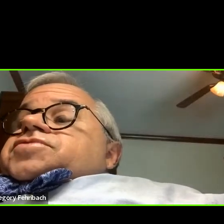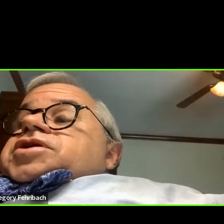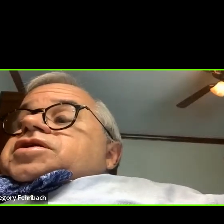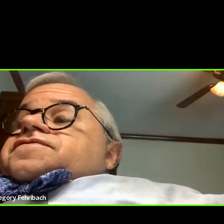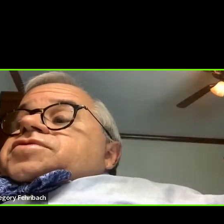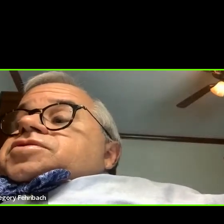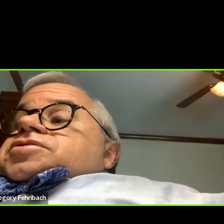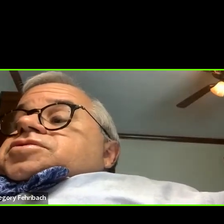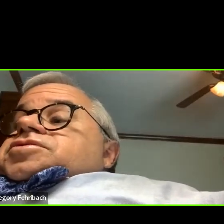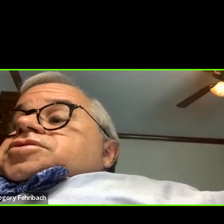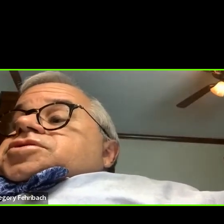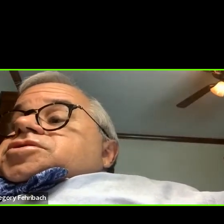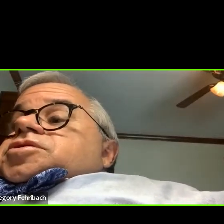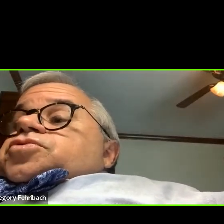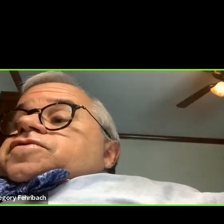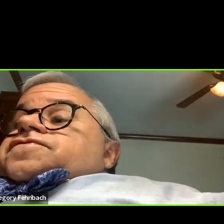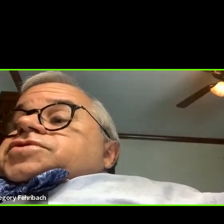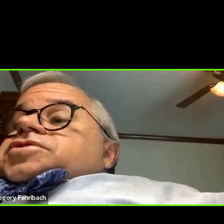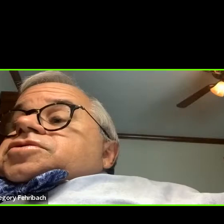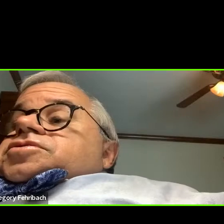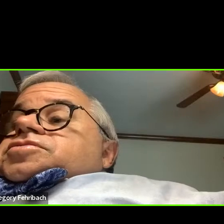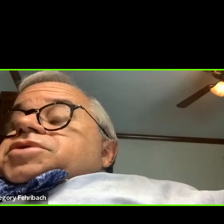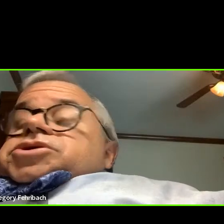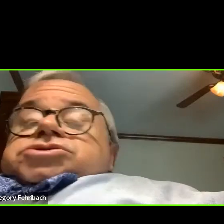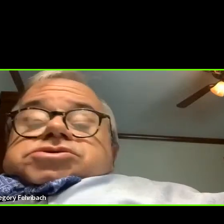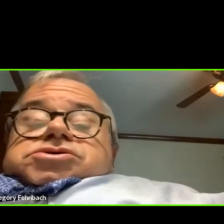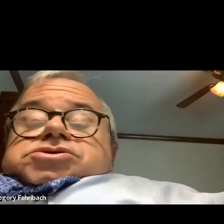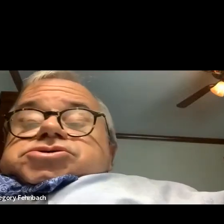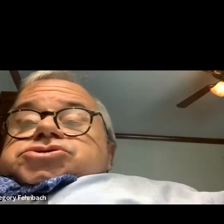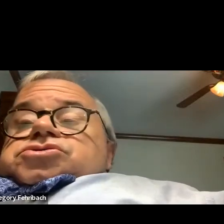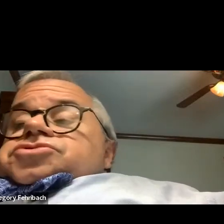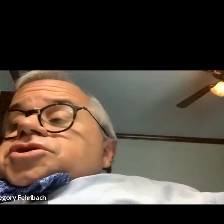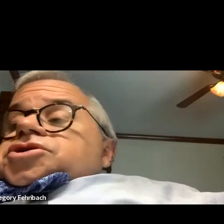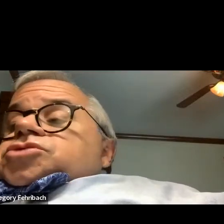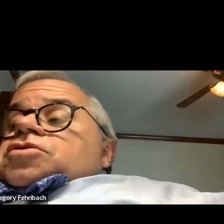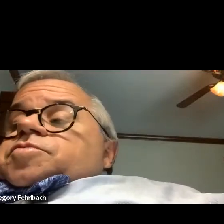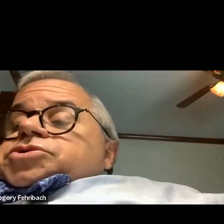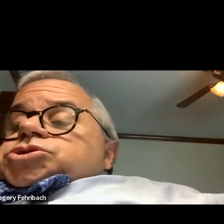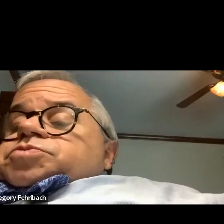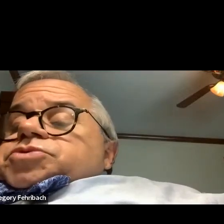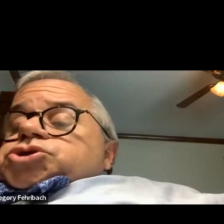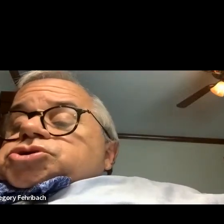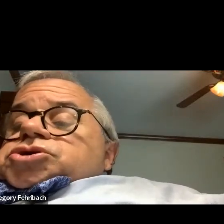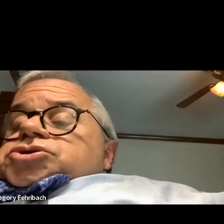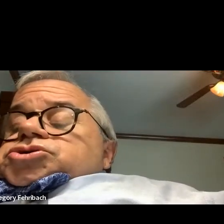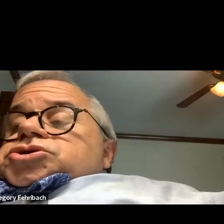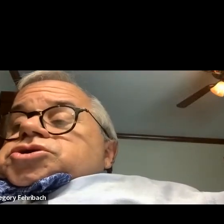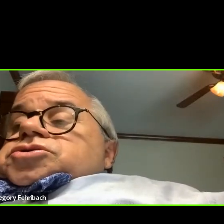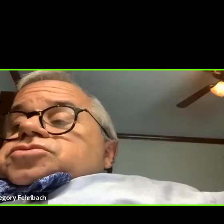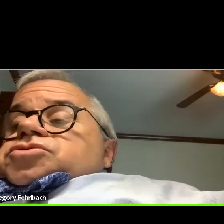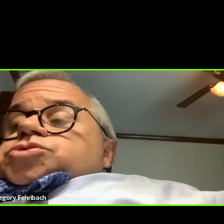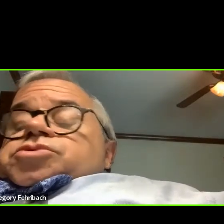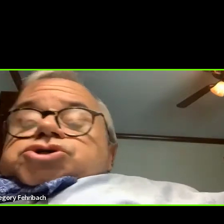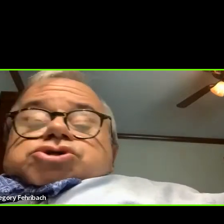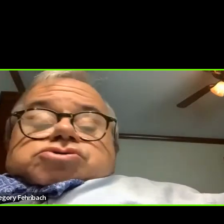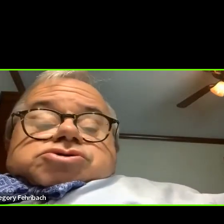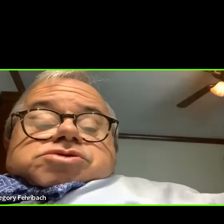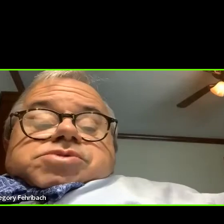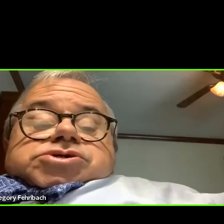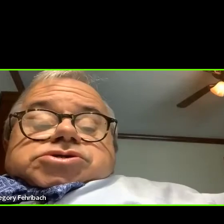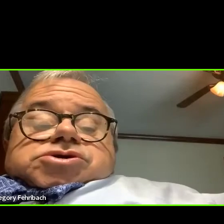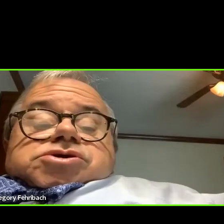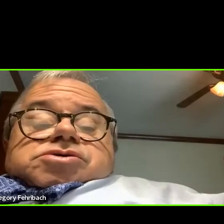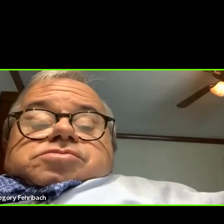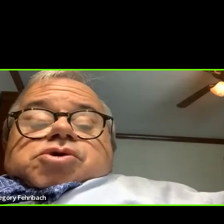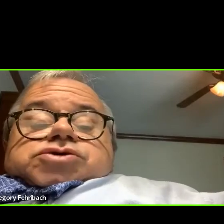I believe we have an approved minutes. So thank you all for participation. Rosemarie showed that